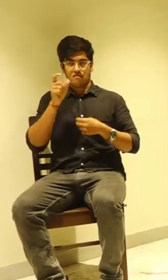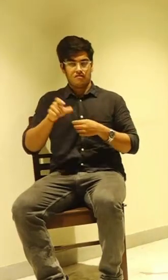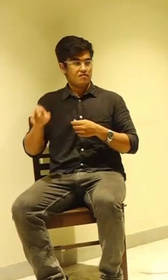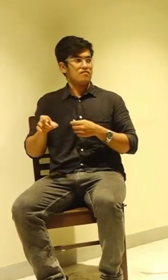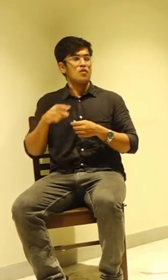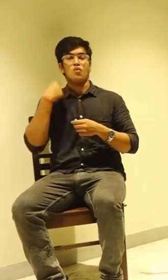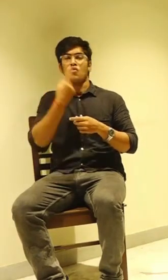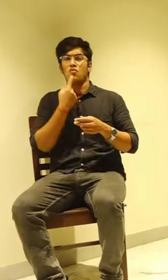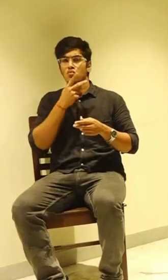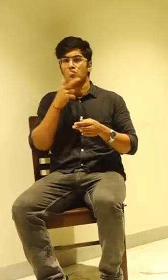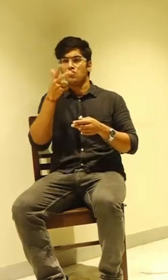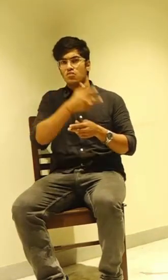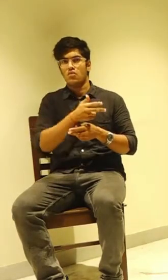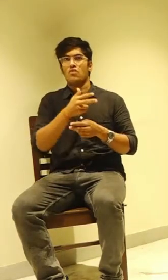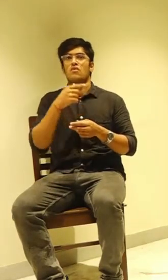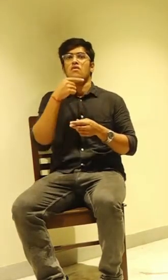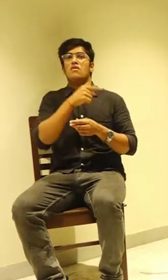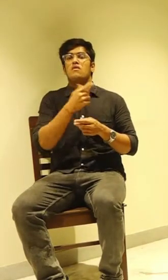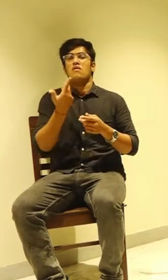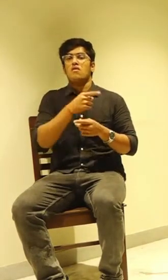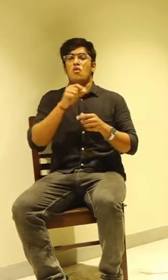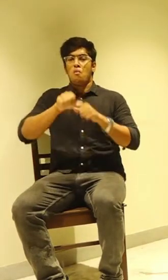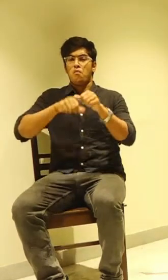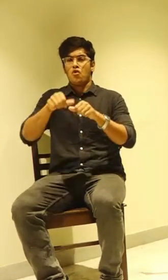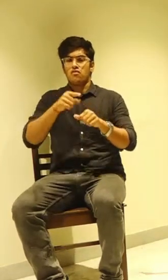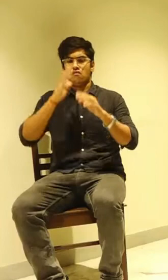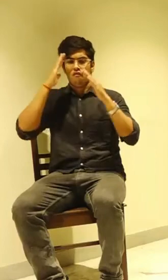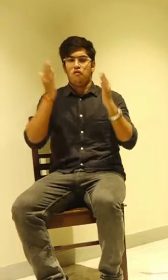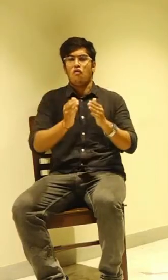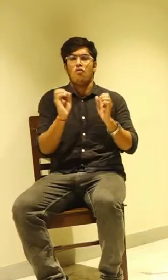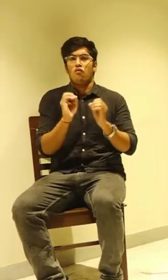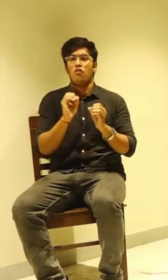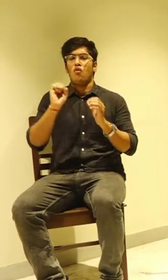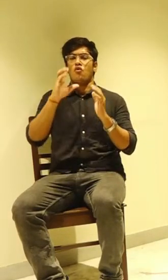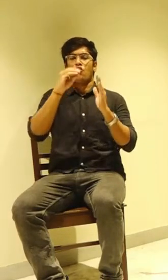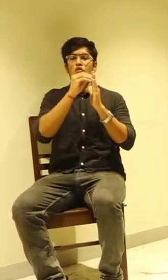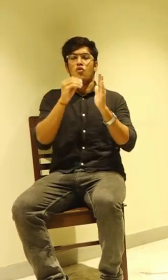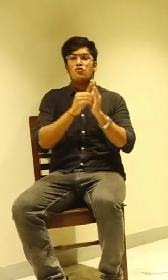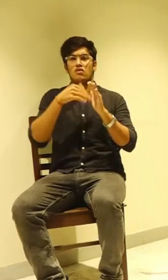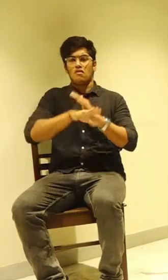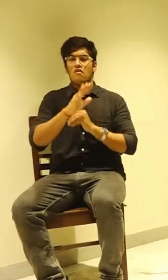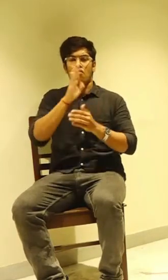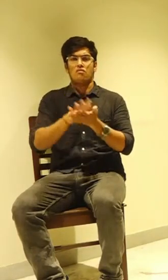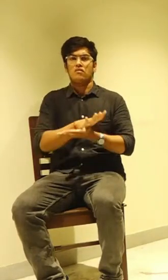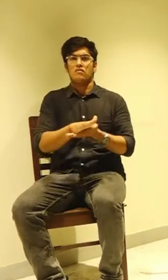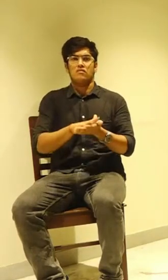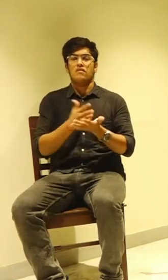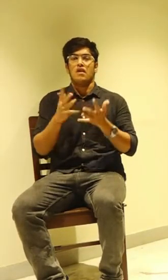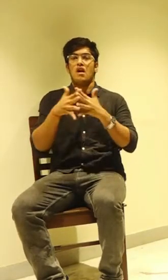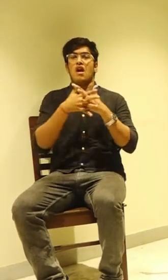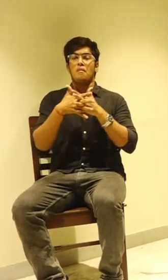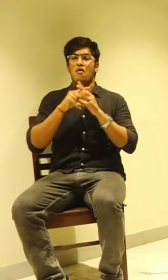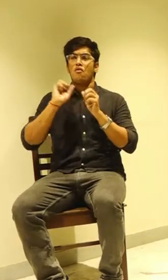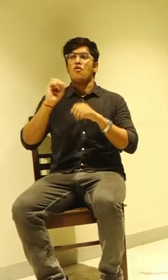who told him that please do away with due process. Don't have anything of that kind in your constitution, because the American experience has been